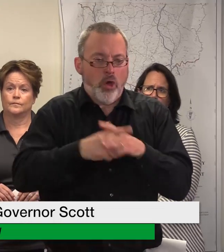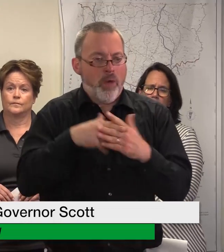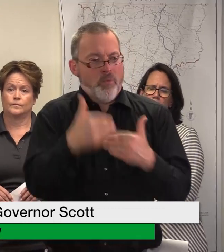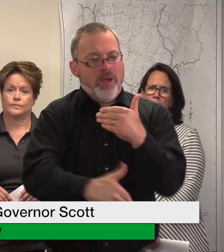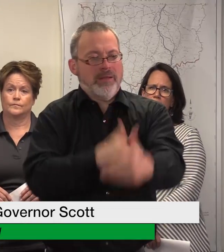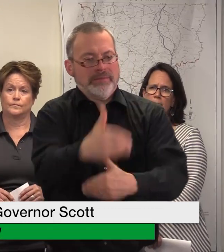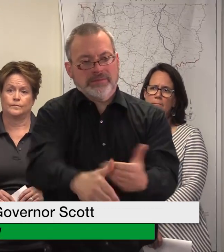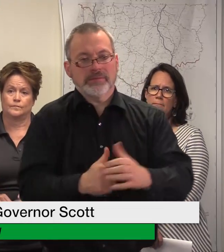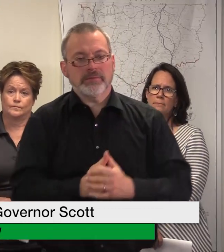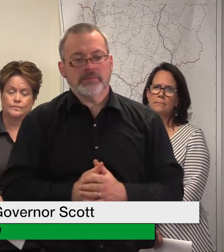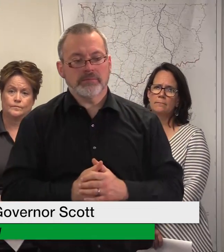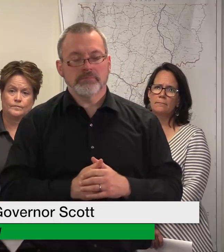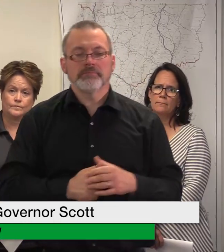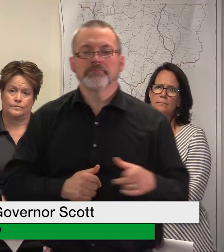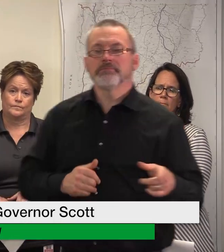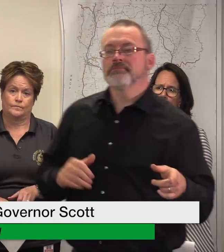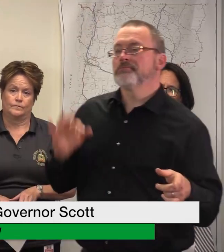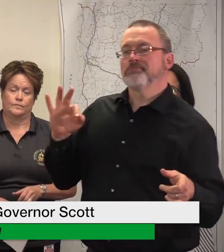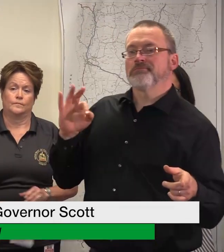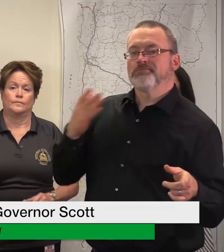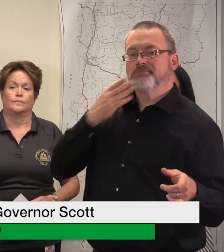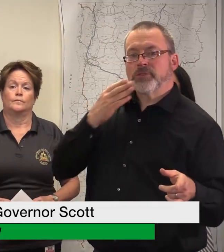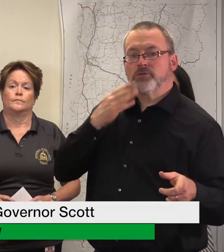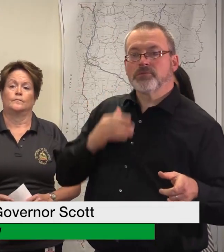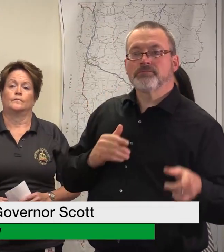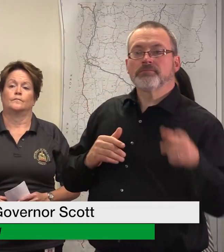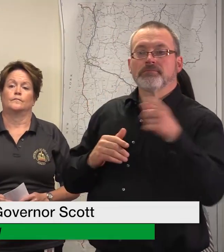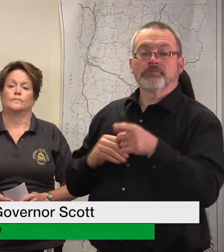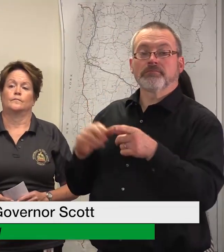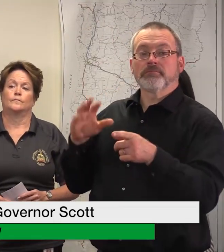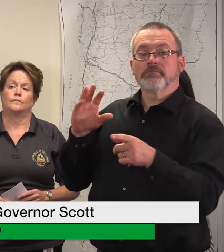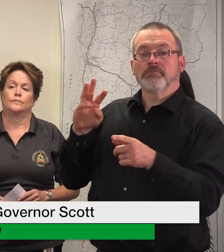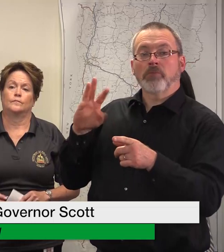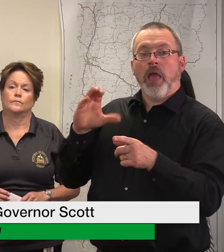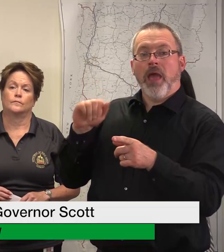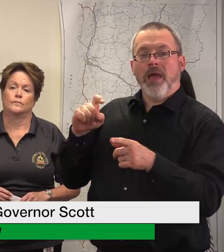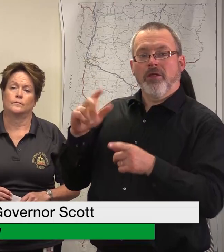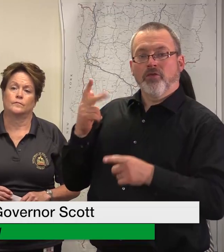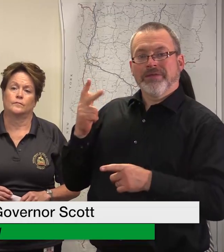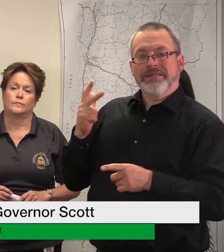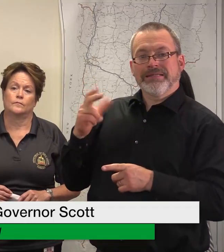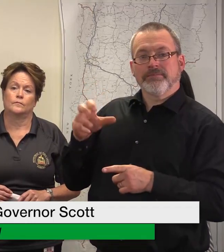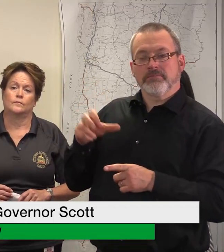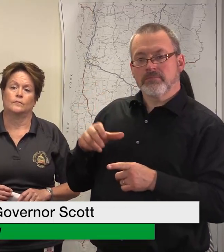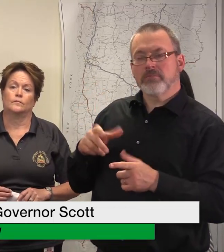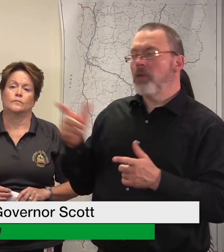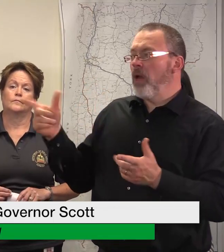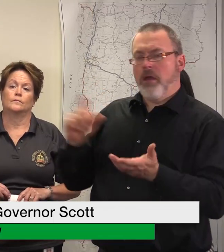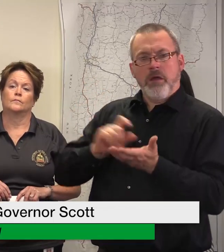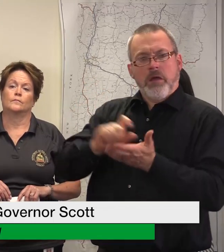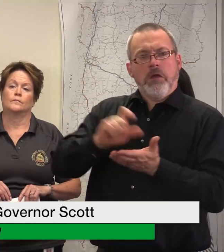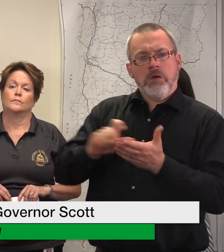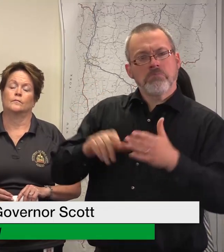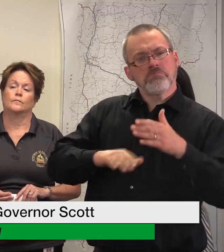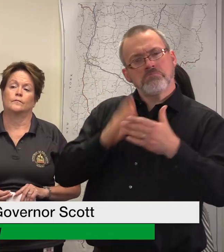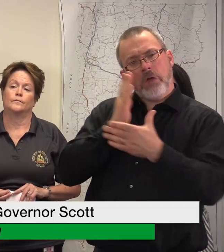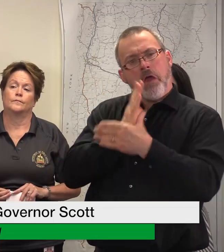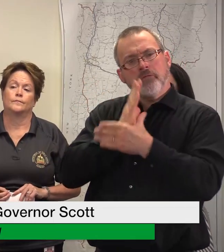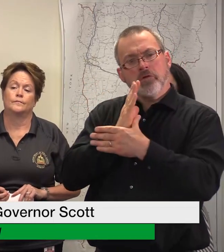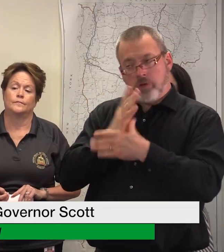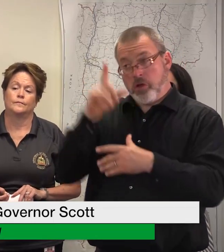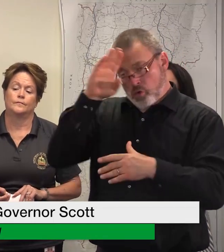As a follow-up, what is the average payout to homeowners? Either the cap of $41,000, $46,000, what's the